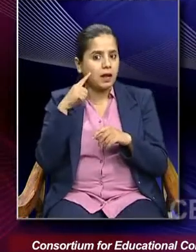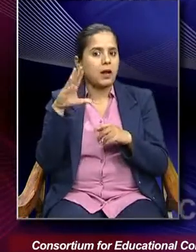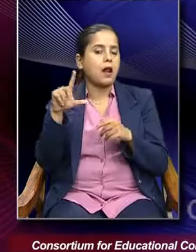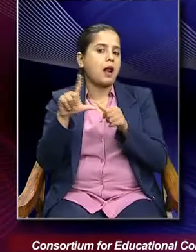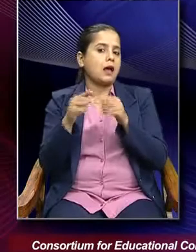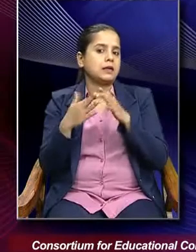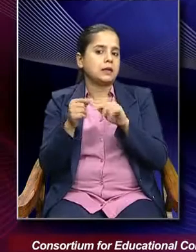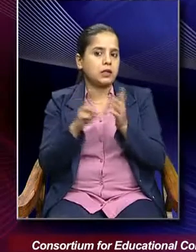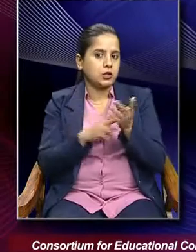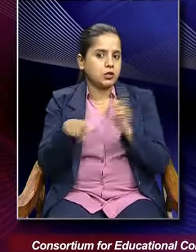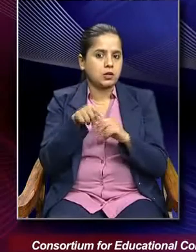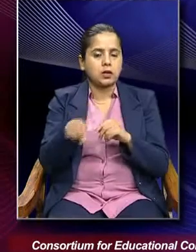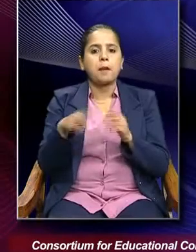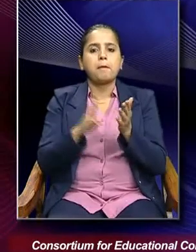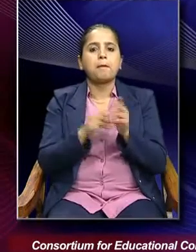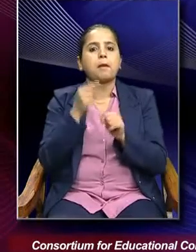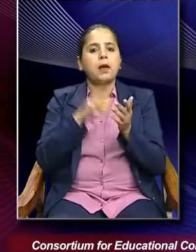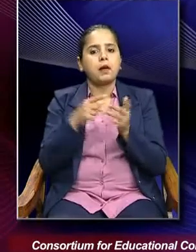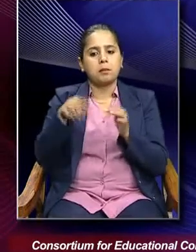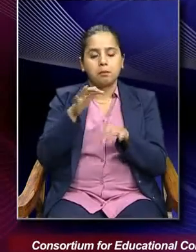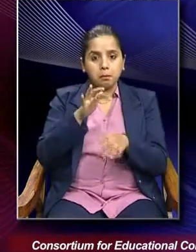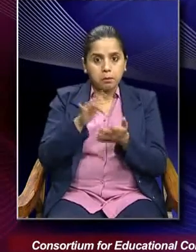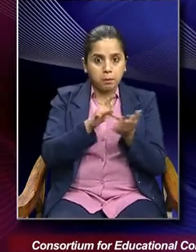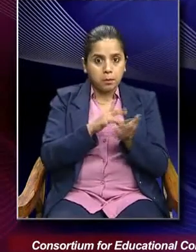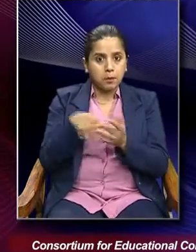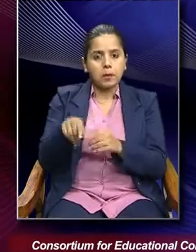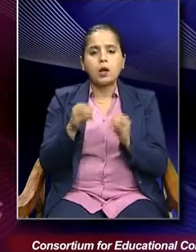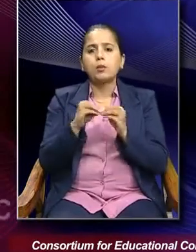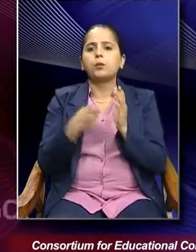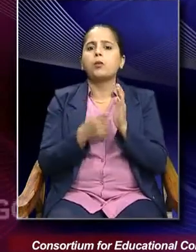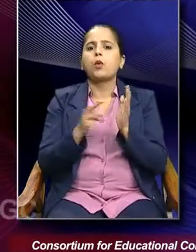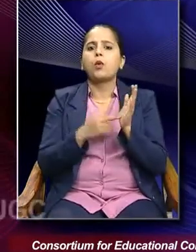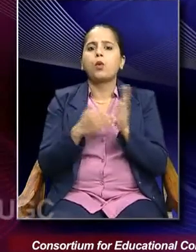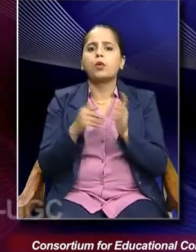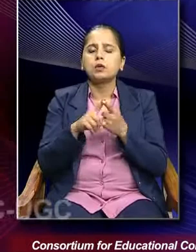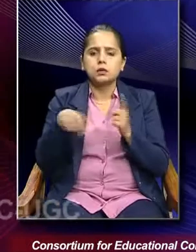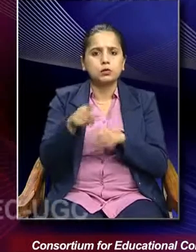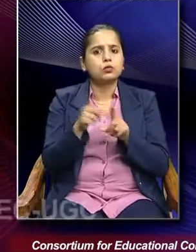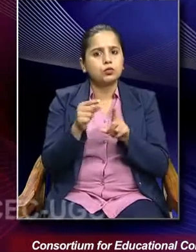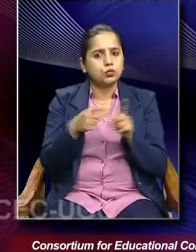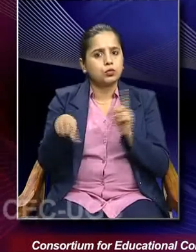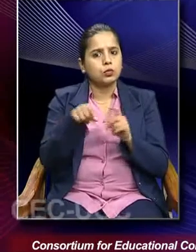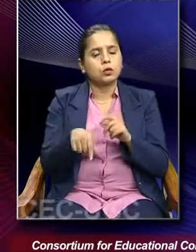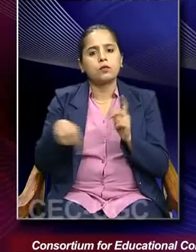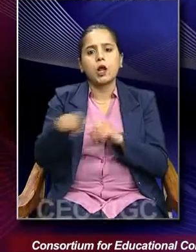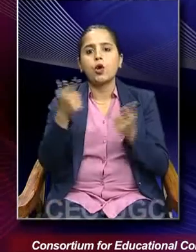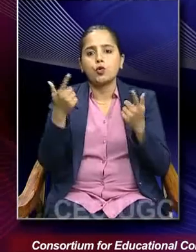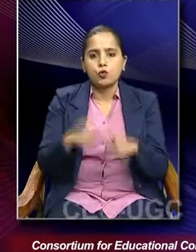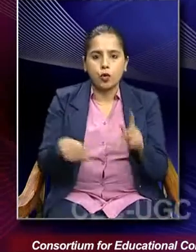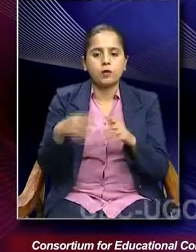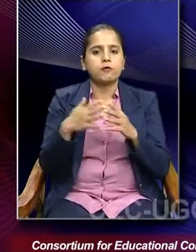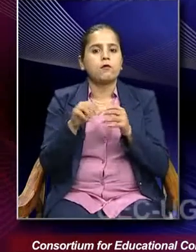main sites. Bronze casting was done primarily using the lost